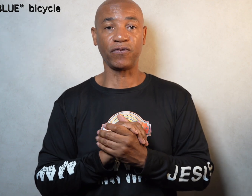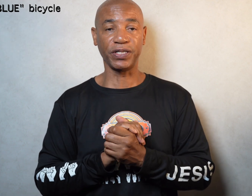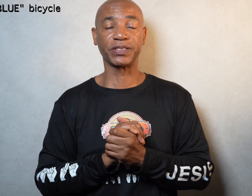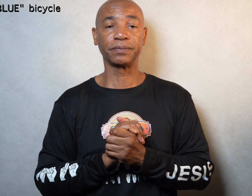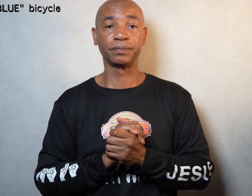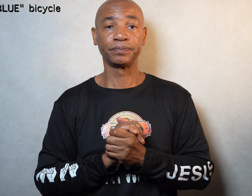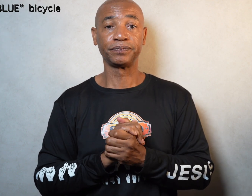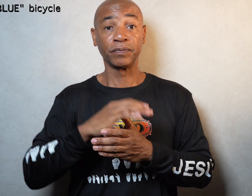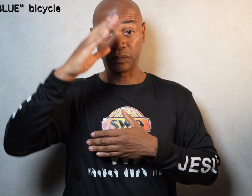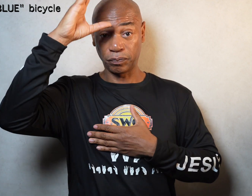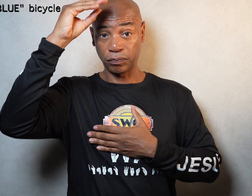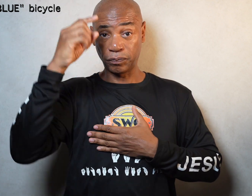voice.